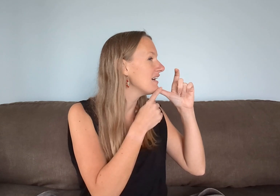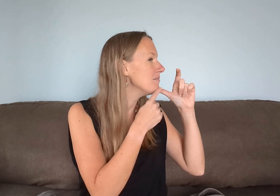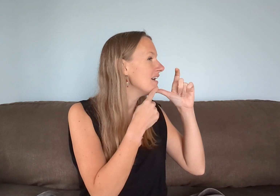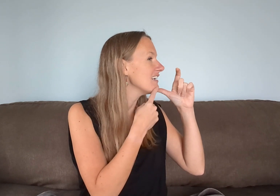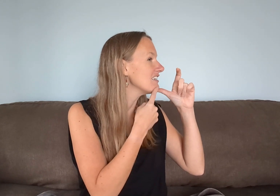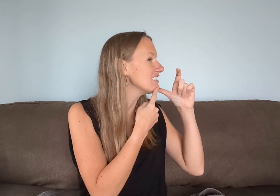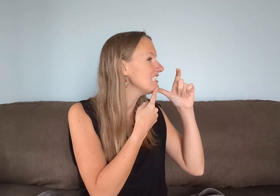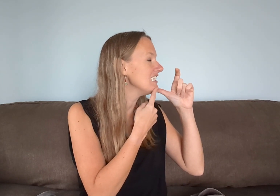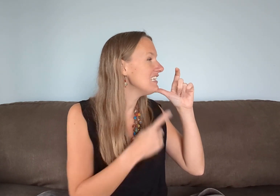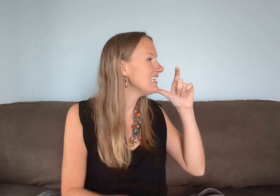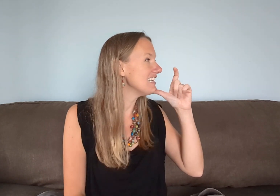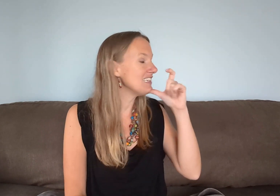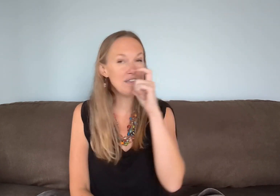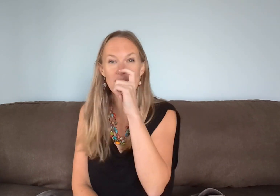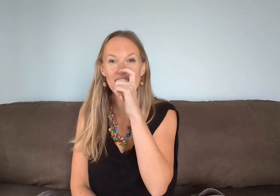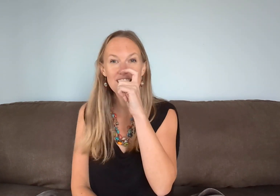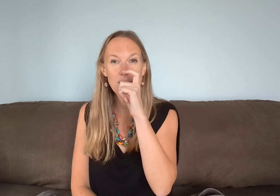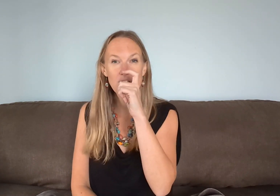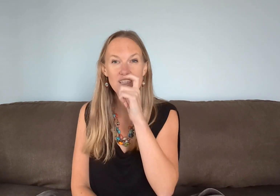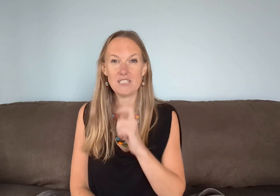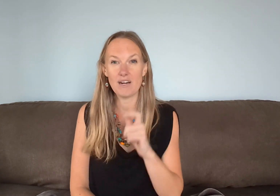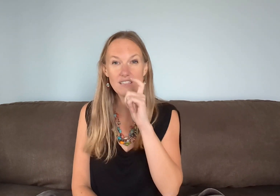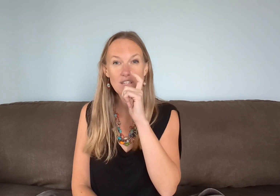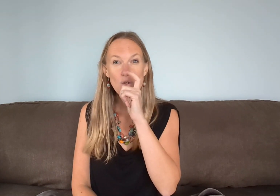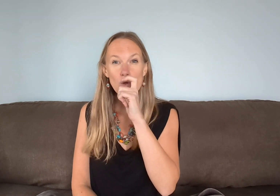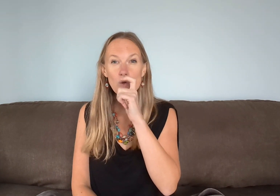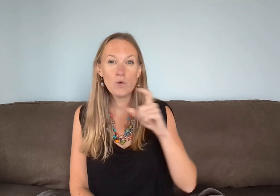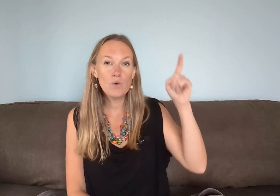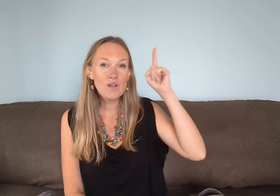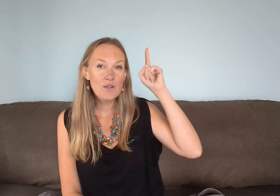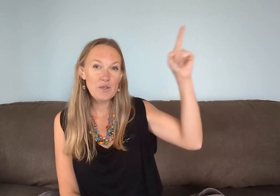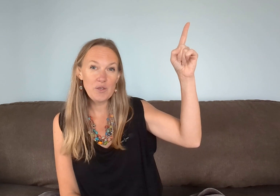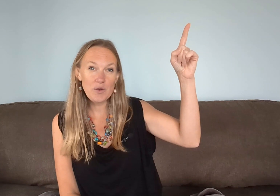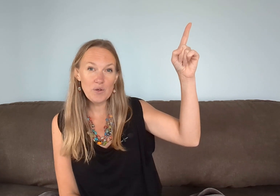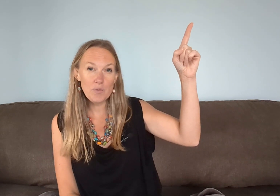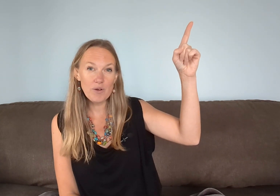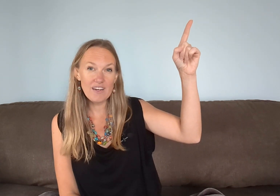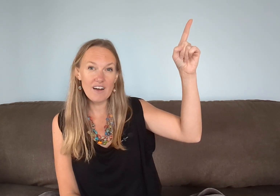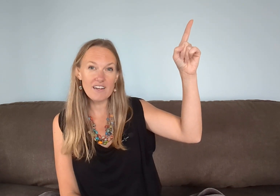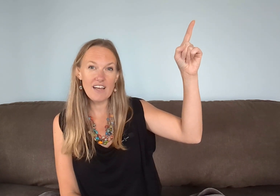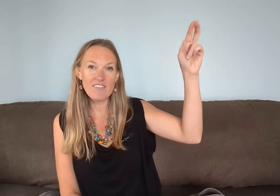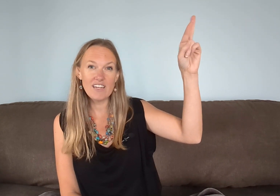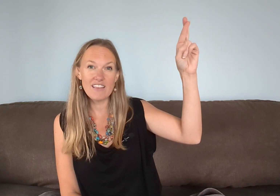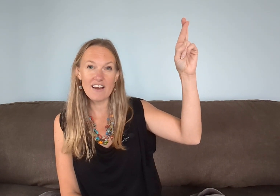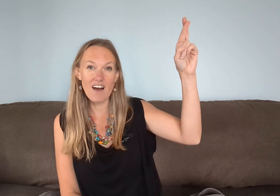thumb at your chin, and then you're making the top of the question marks. Who, you, pointing to God in heaven, and then